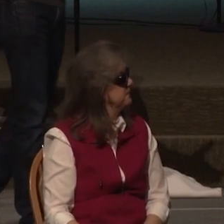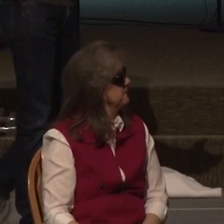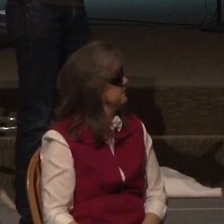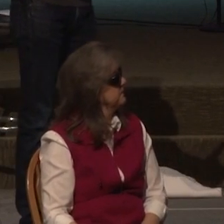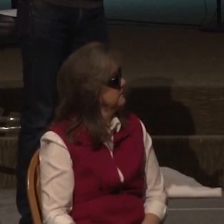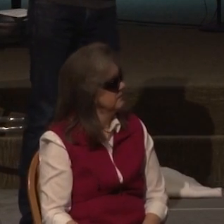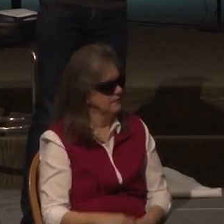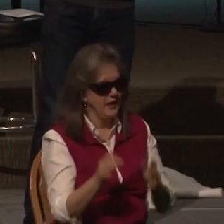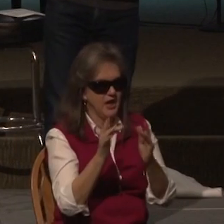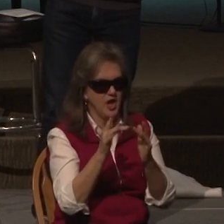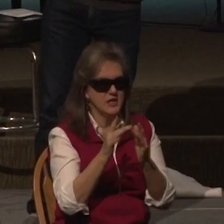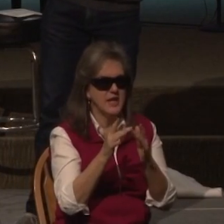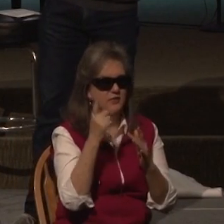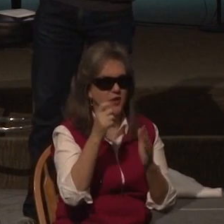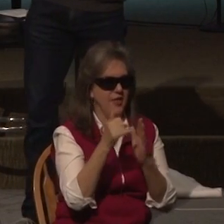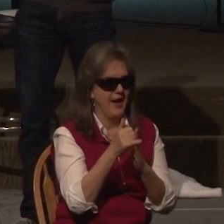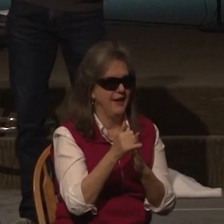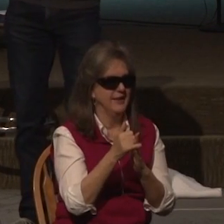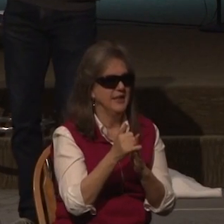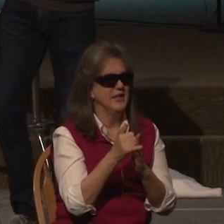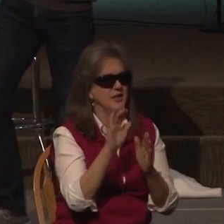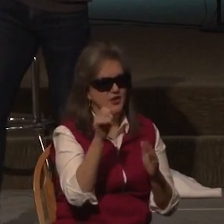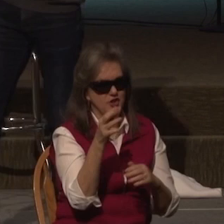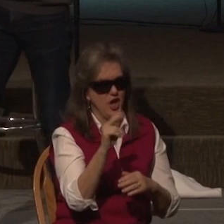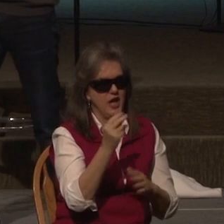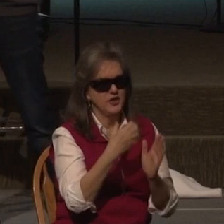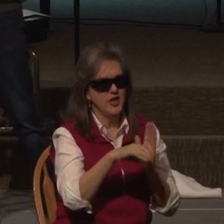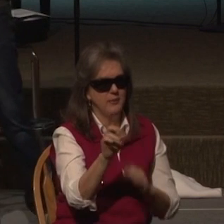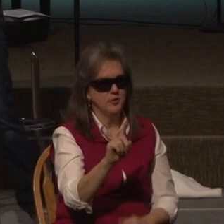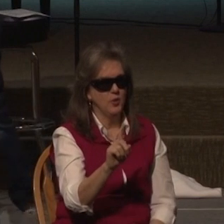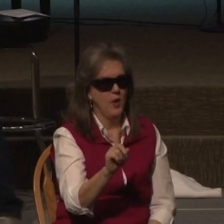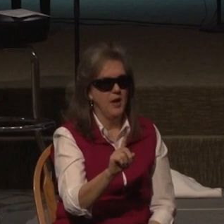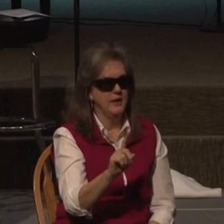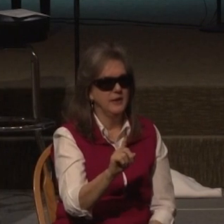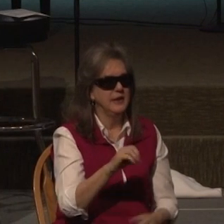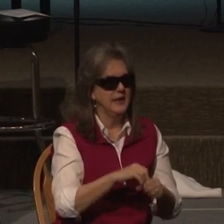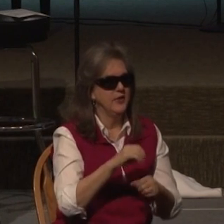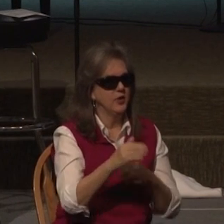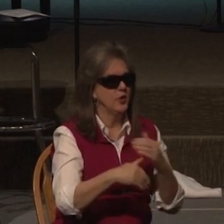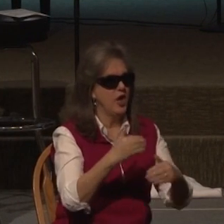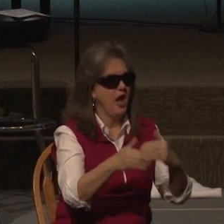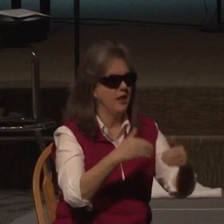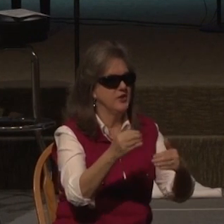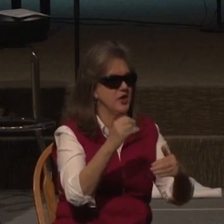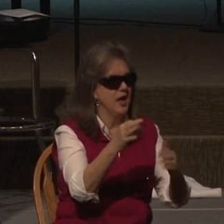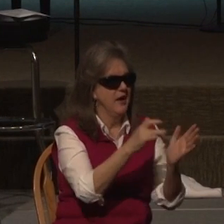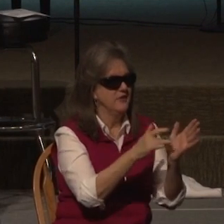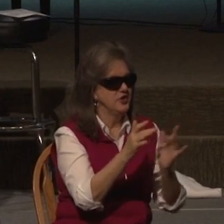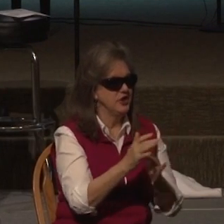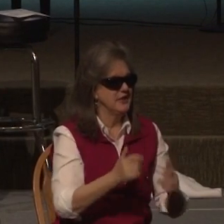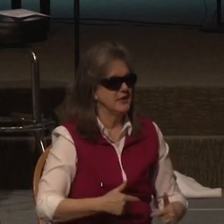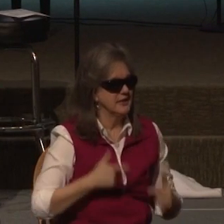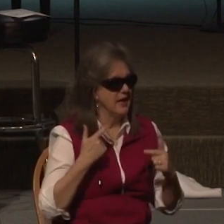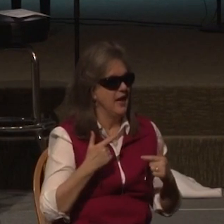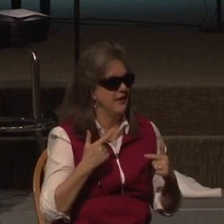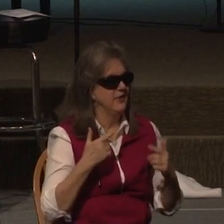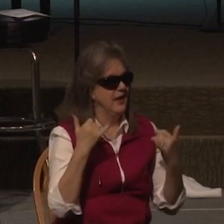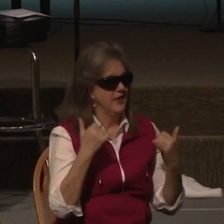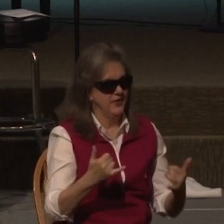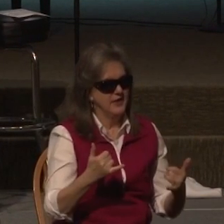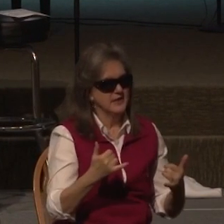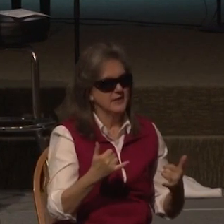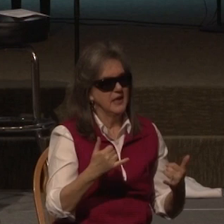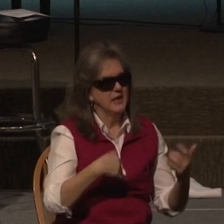little bit of context for John chapter 1, I have to tell you that in the chronology of Jesus' life, this falls